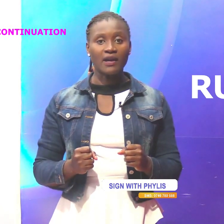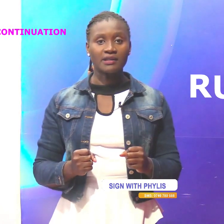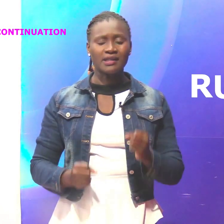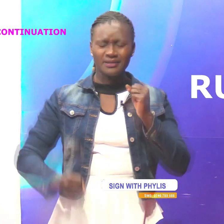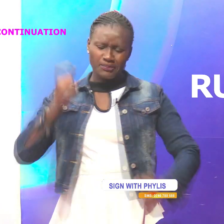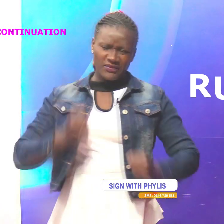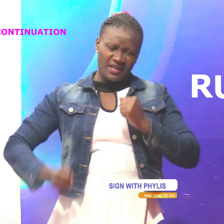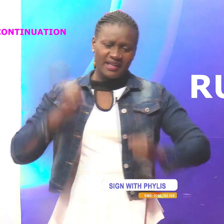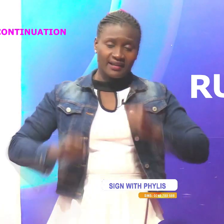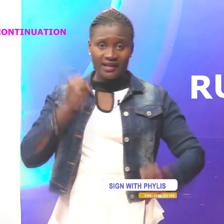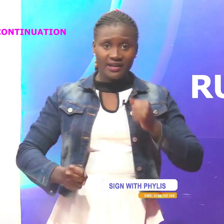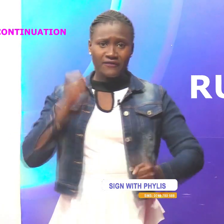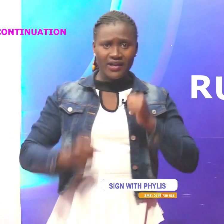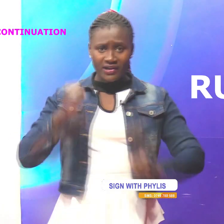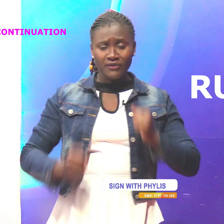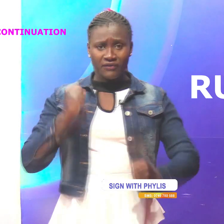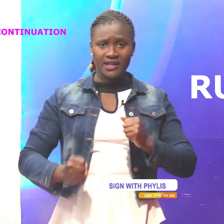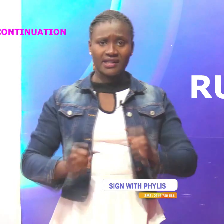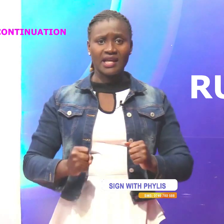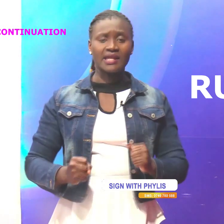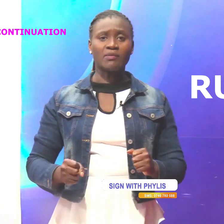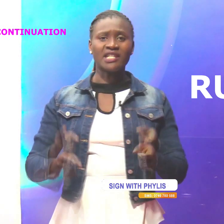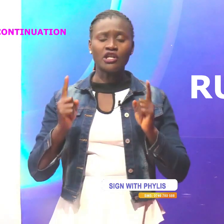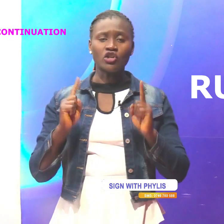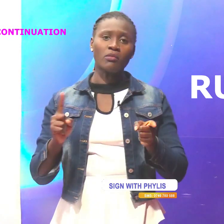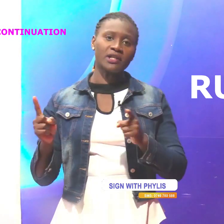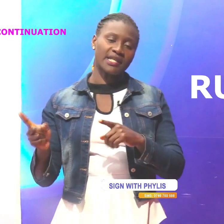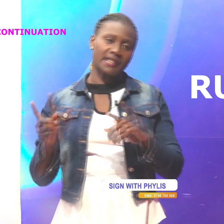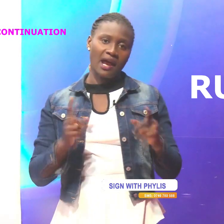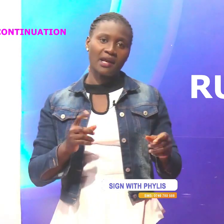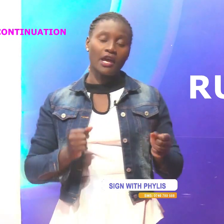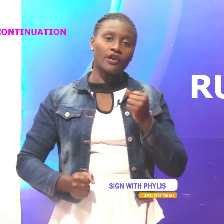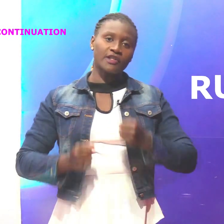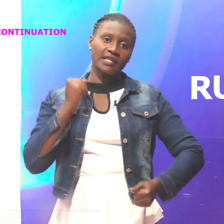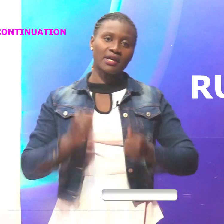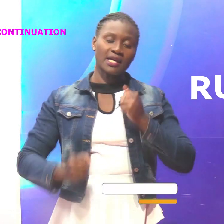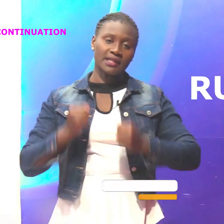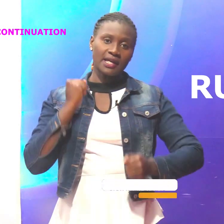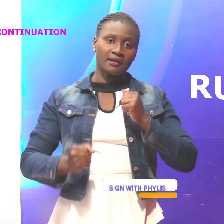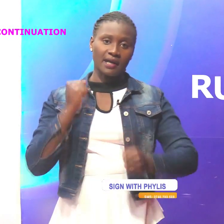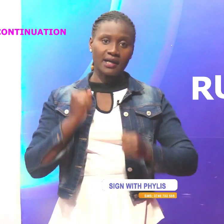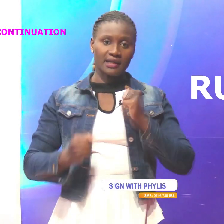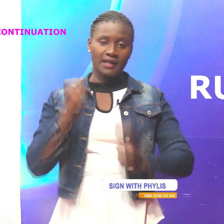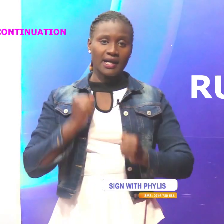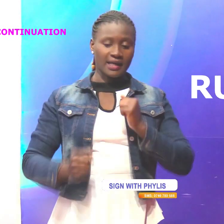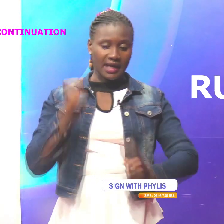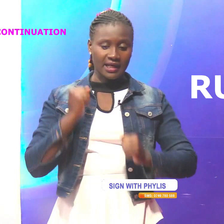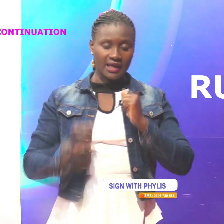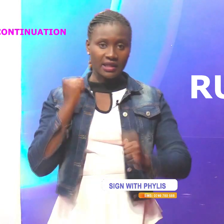is running very fast like this, but the normal just run, just make it run, run like this.